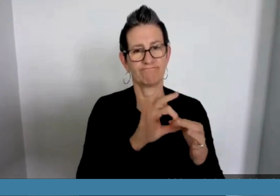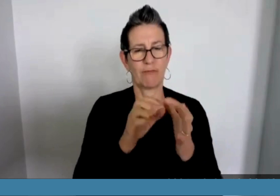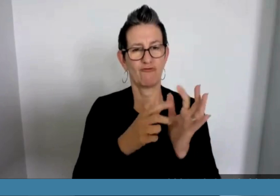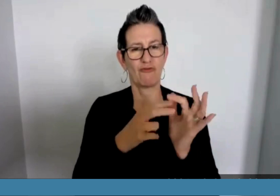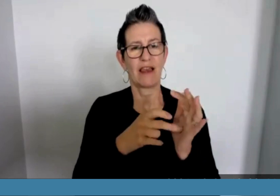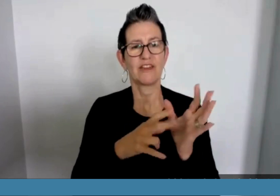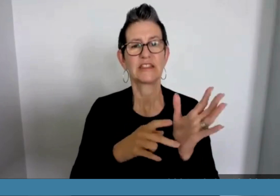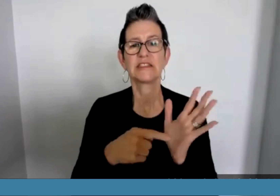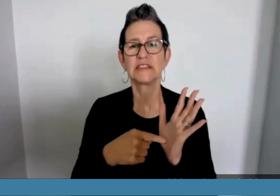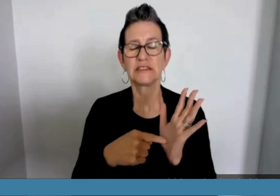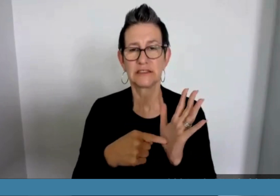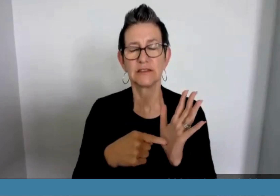leadership roles,